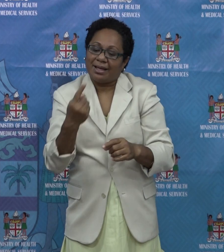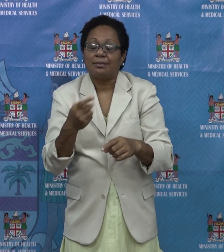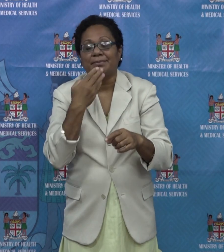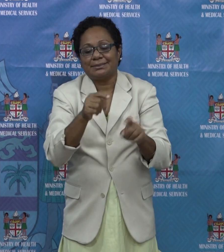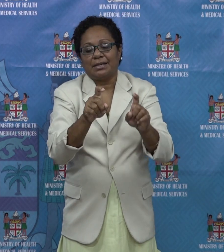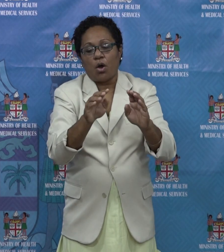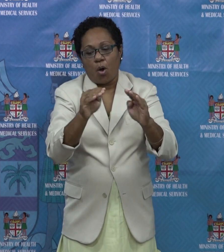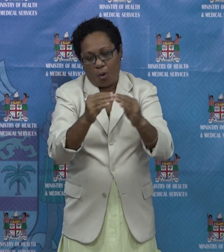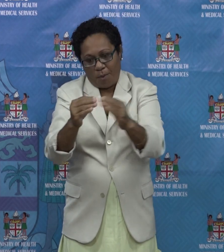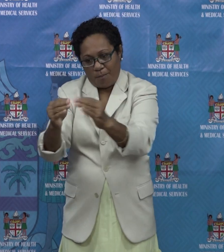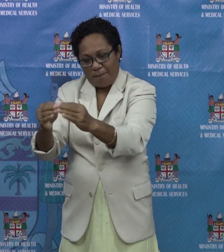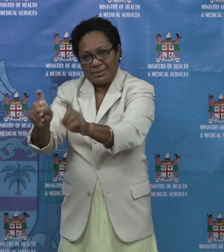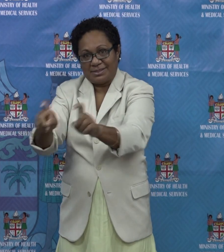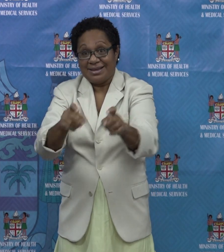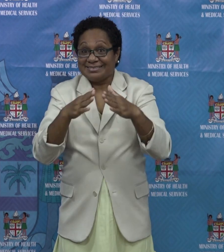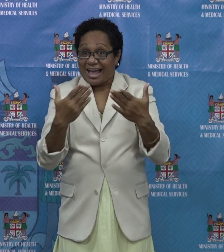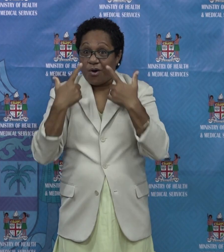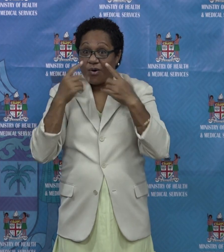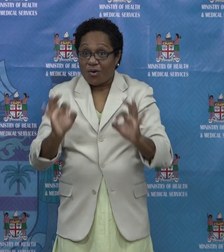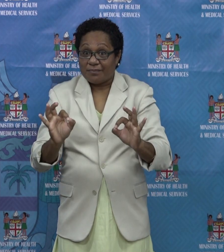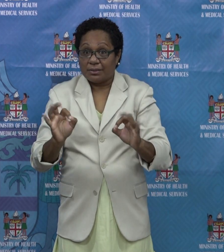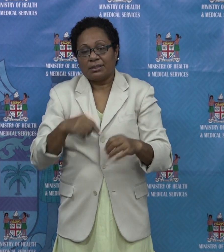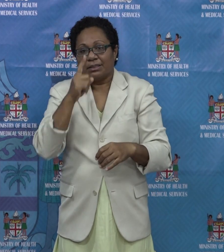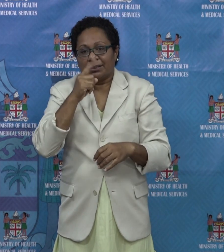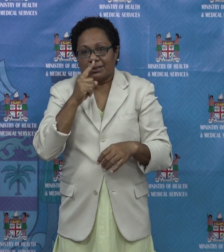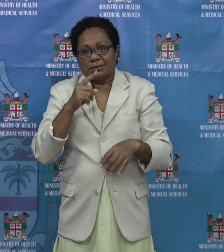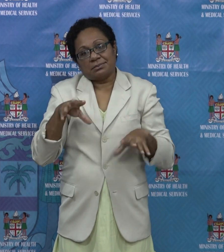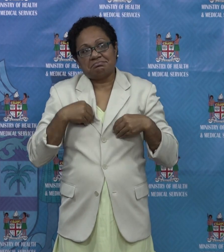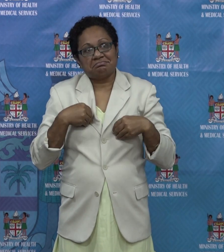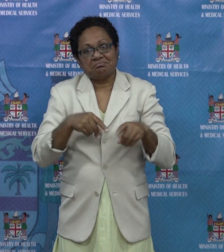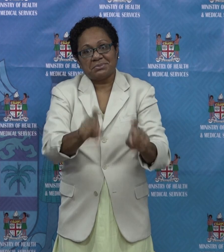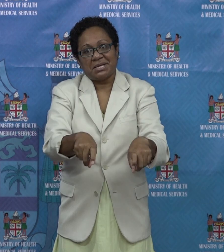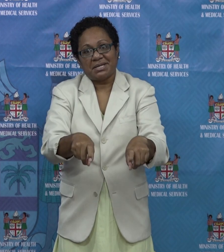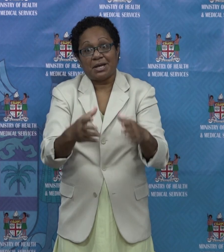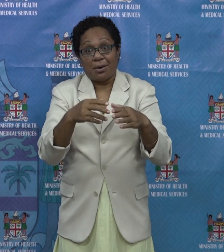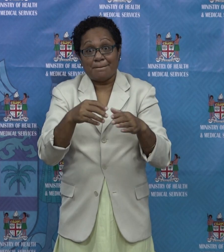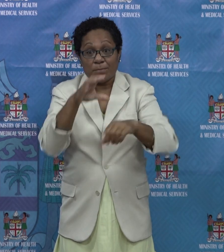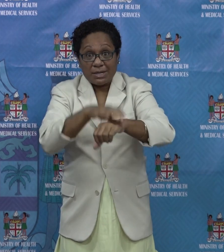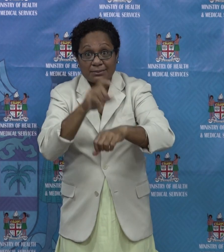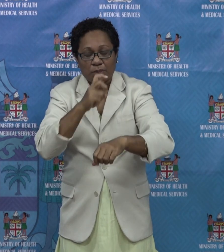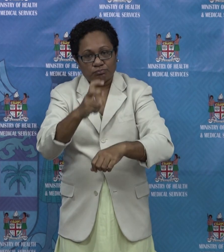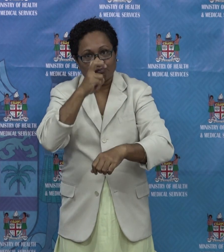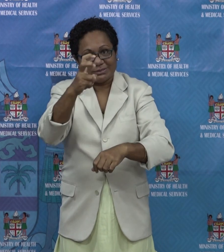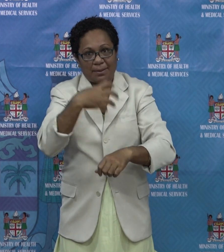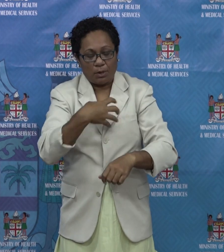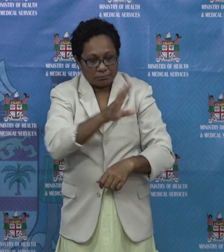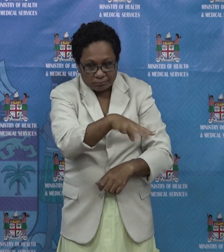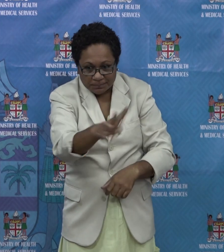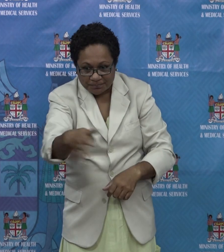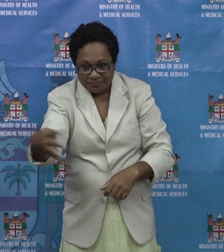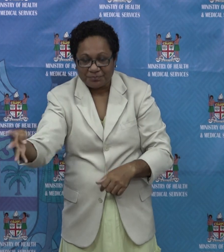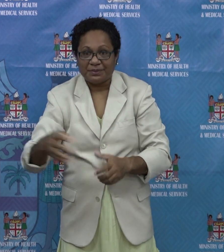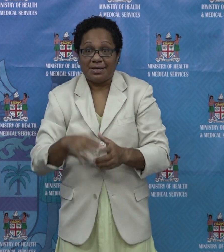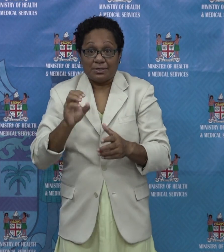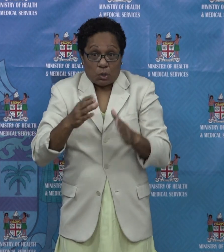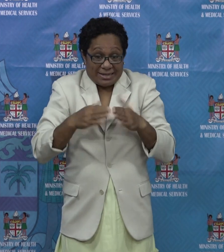Now that we have the curfew, most people will have no choice. The policing will be much stricter. So we actually have this buffer period